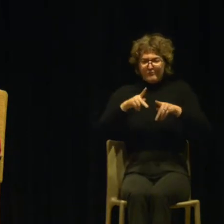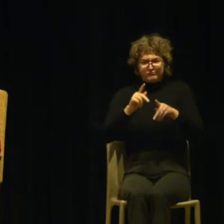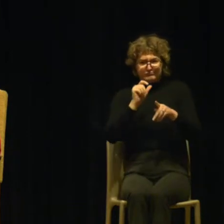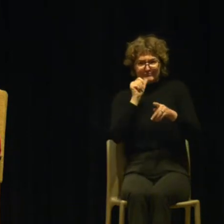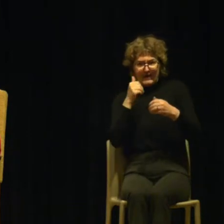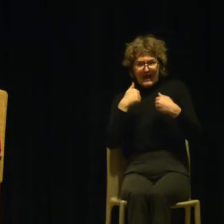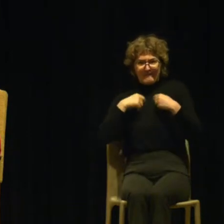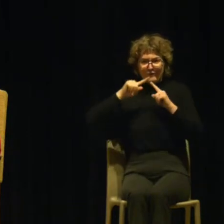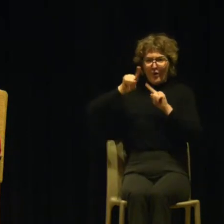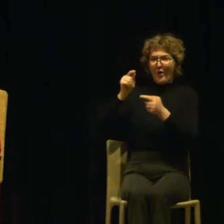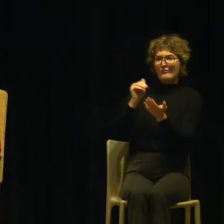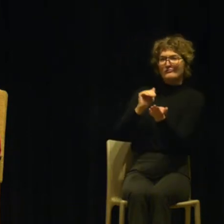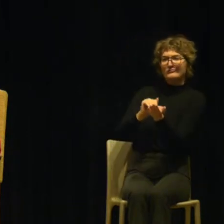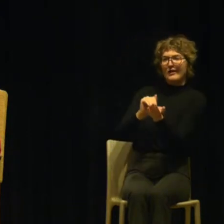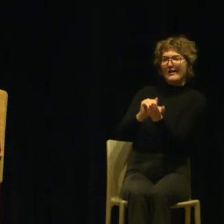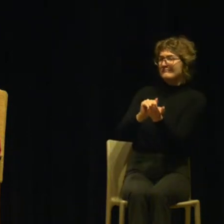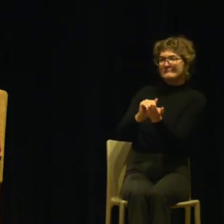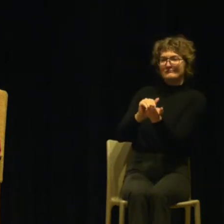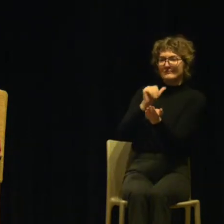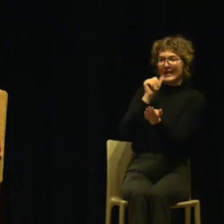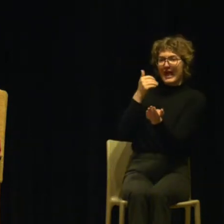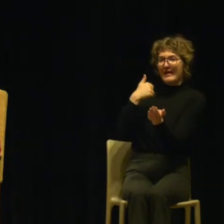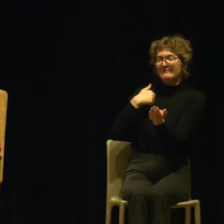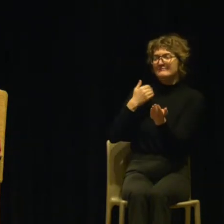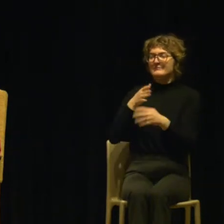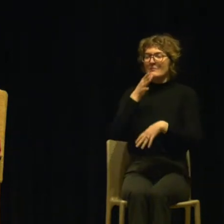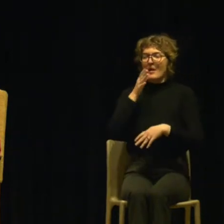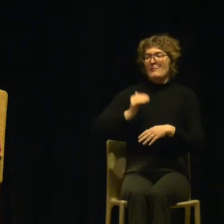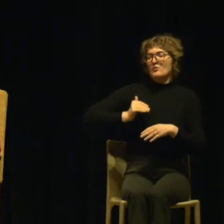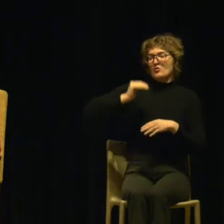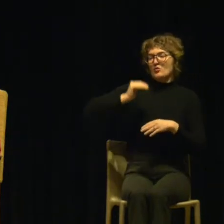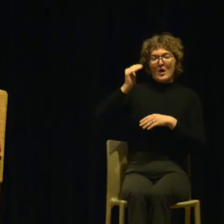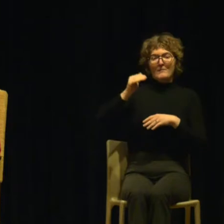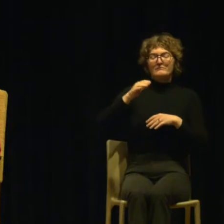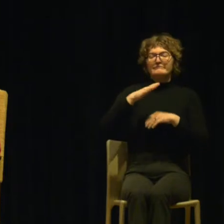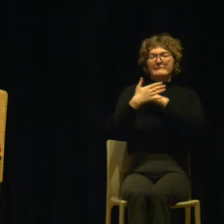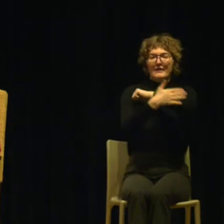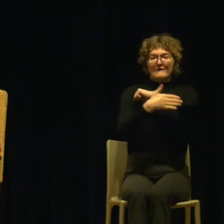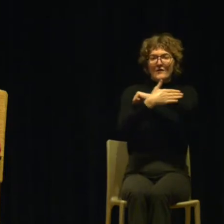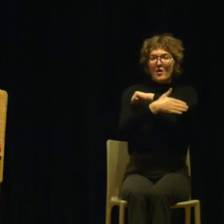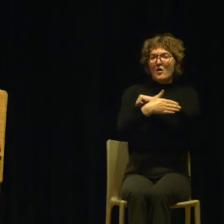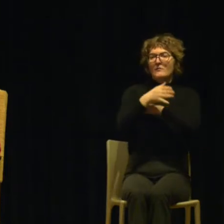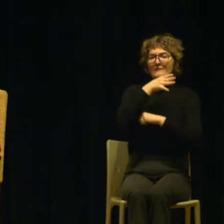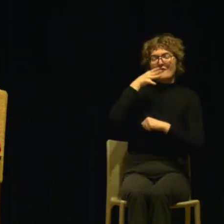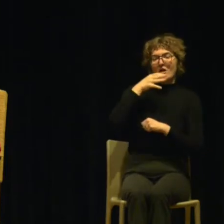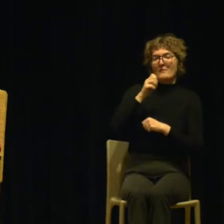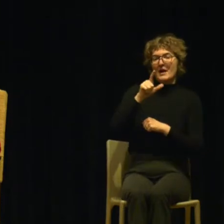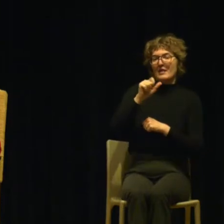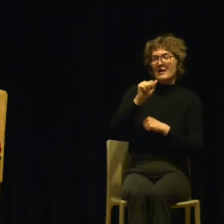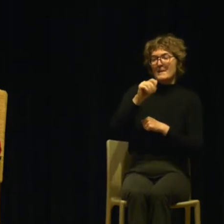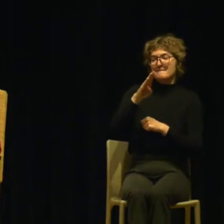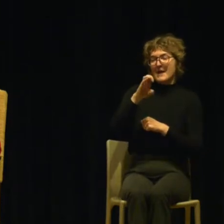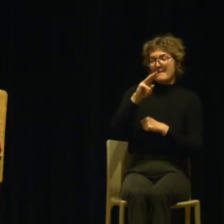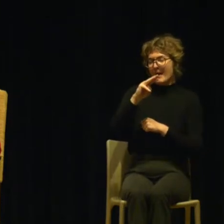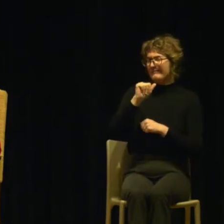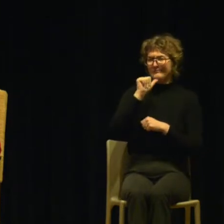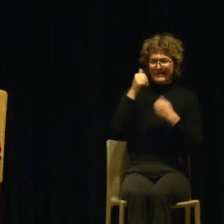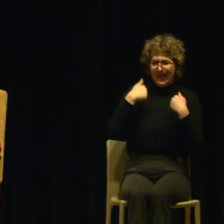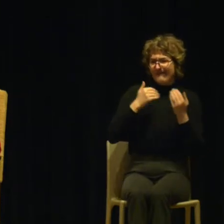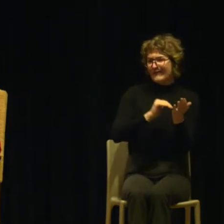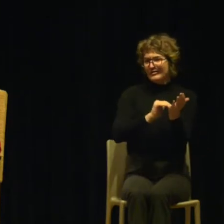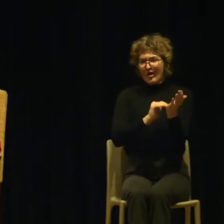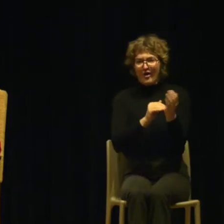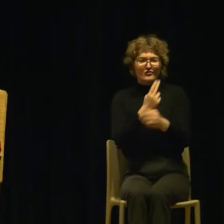going to the doctor. You know, my mother grew up in rural Alabama. There wasn't a doctor to be had, nor was there